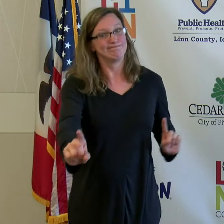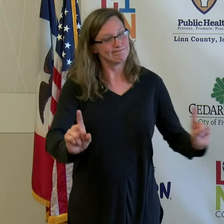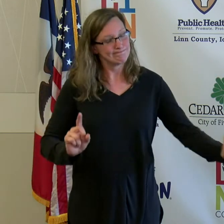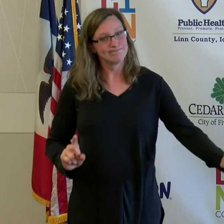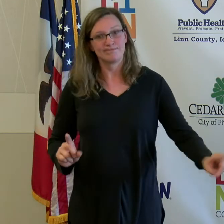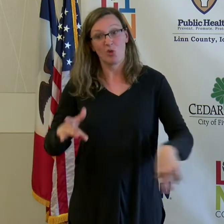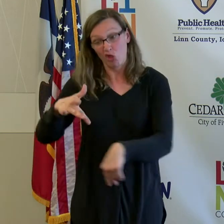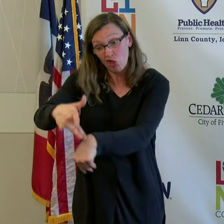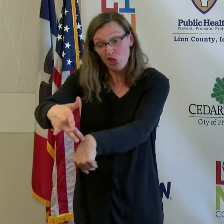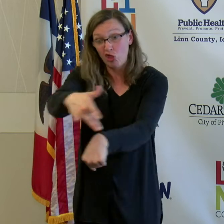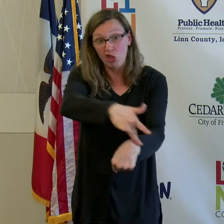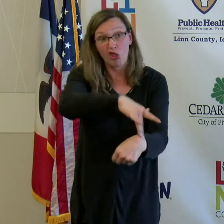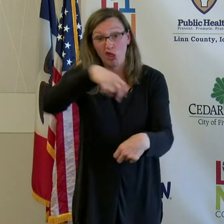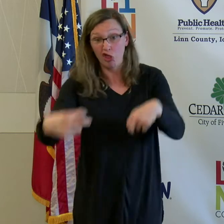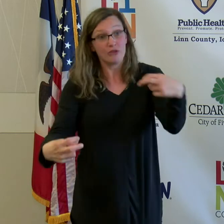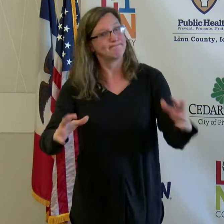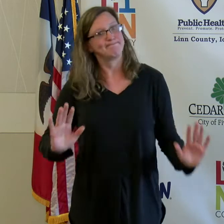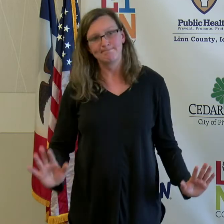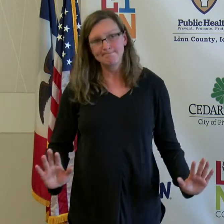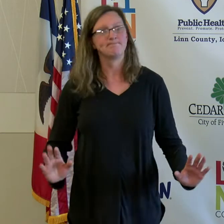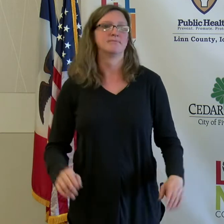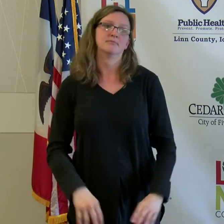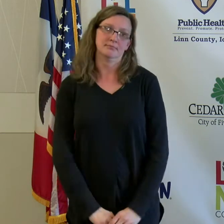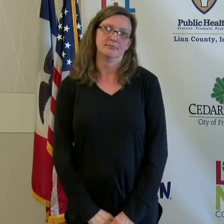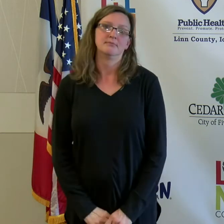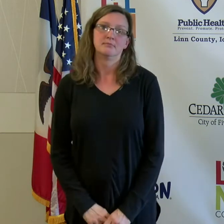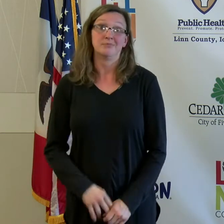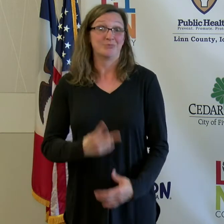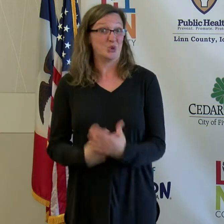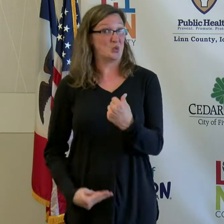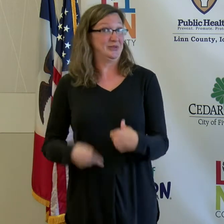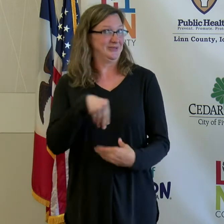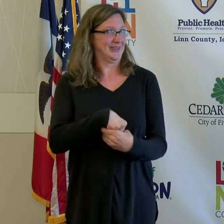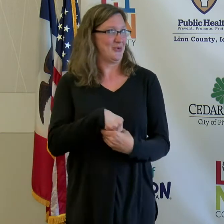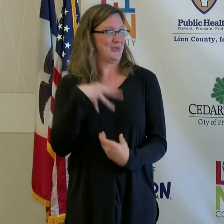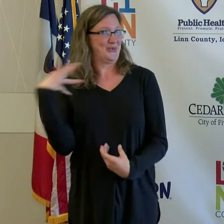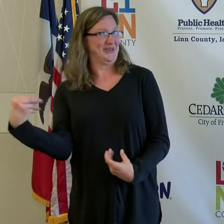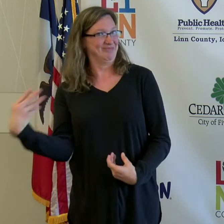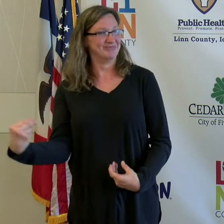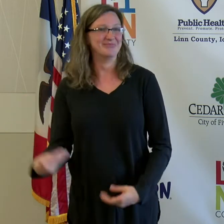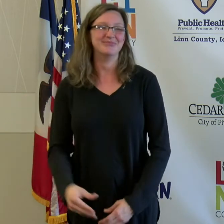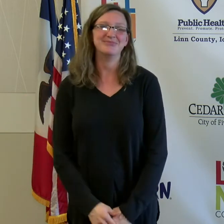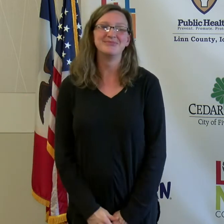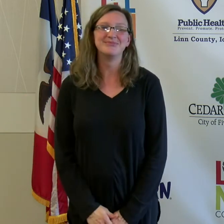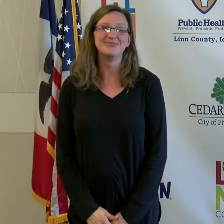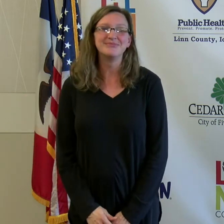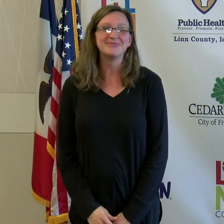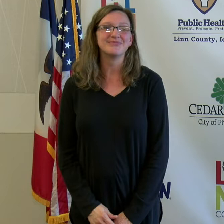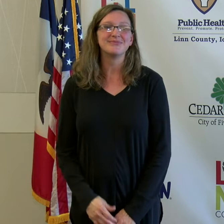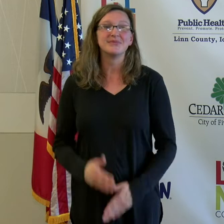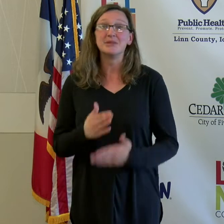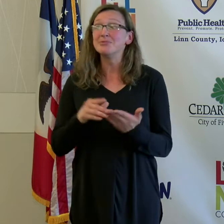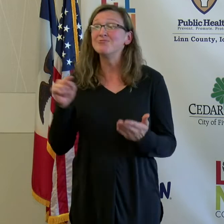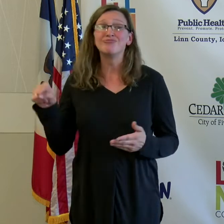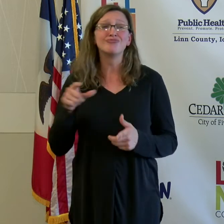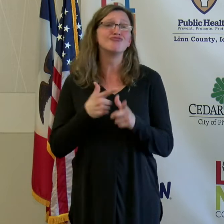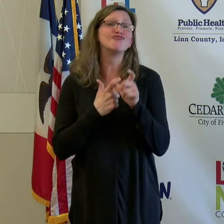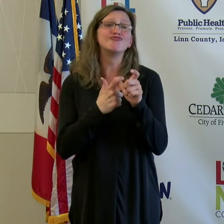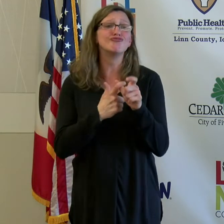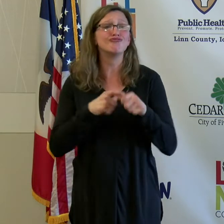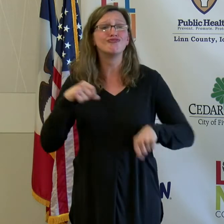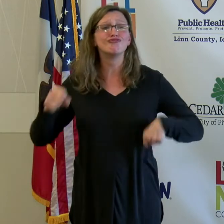as indoors. All individuals, including bicyclists, runners, trail